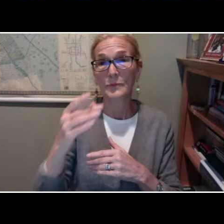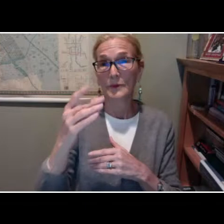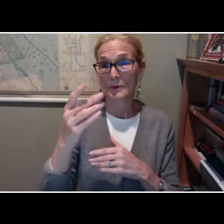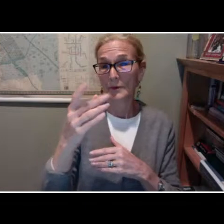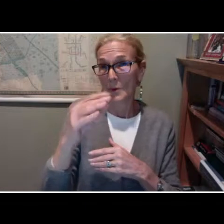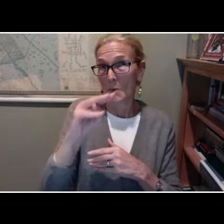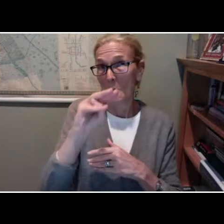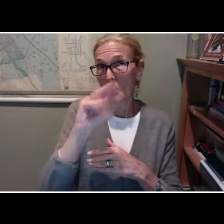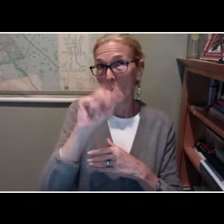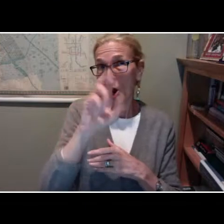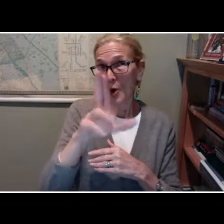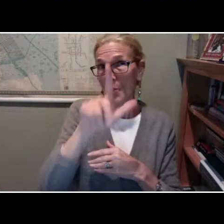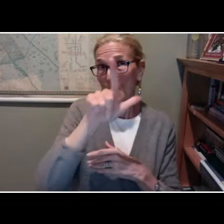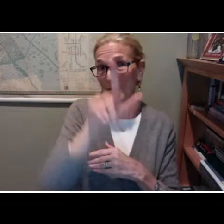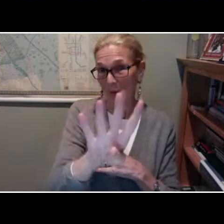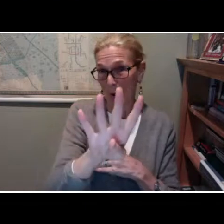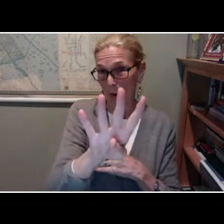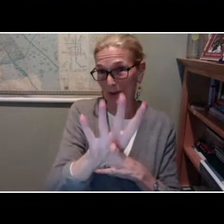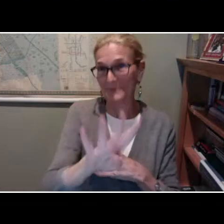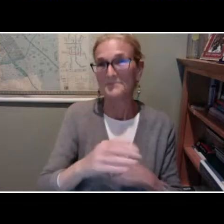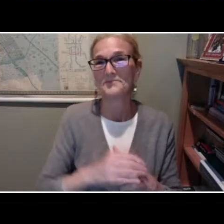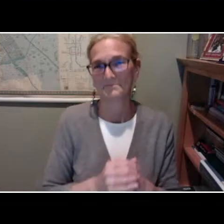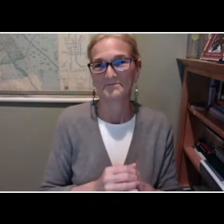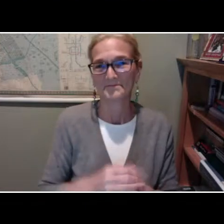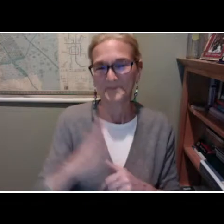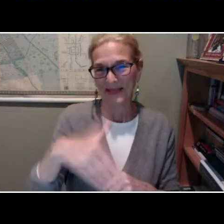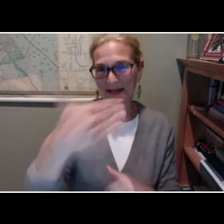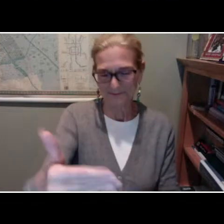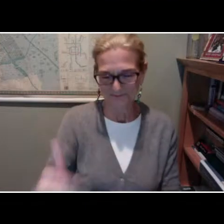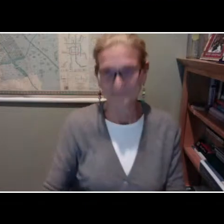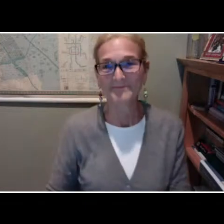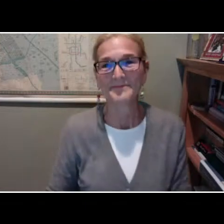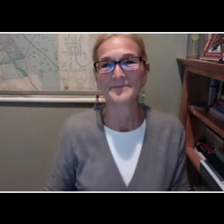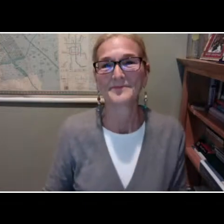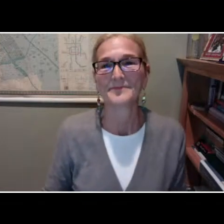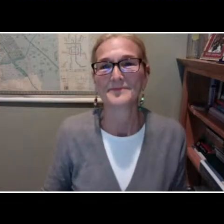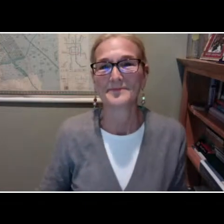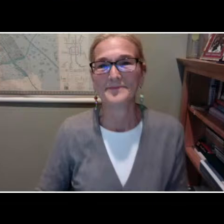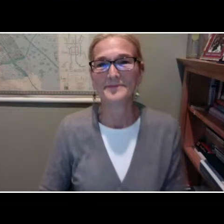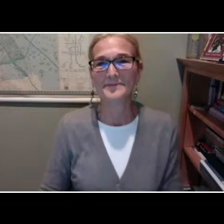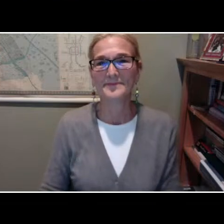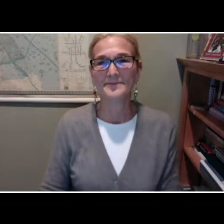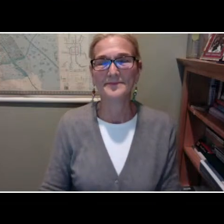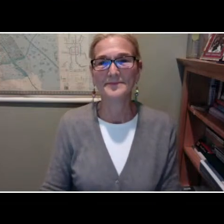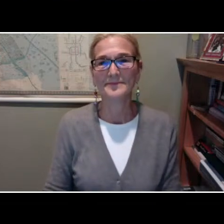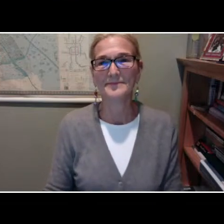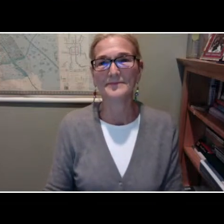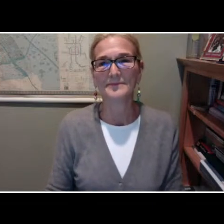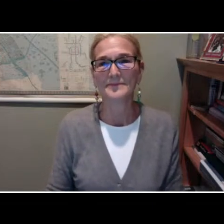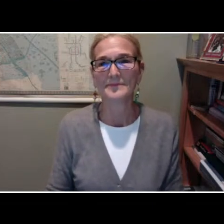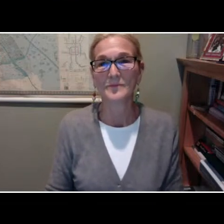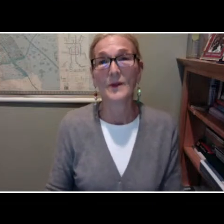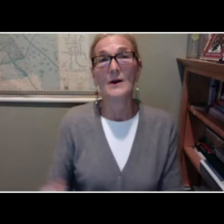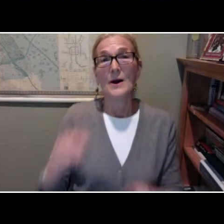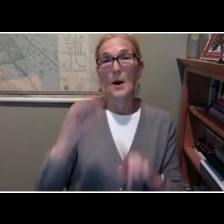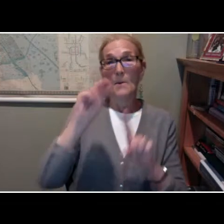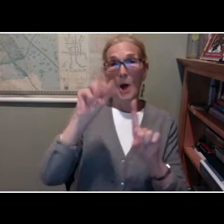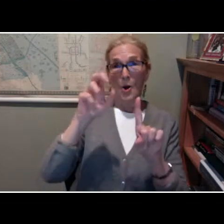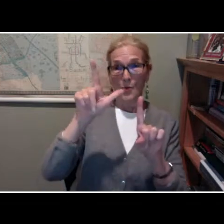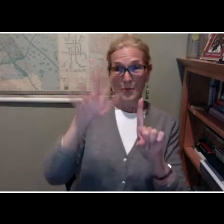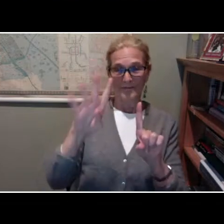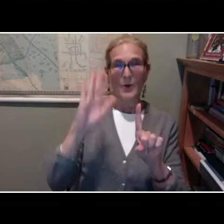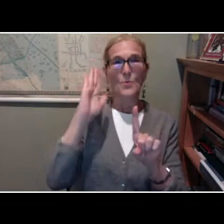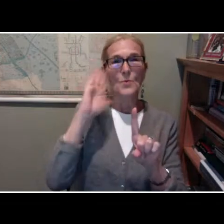And it's going to be held on the fourth Thursday of every month. The next webinar will be on March 24th.